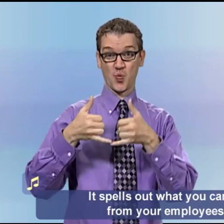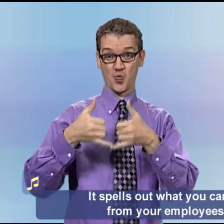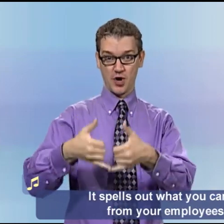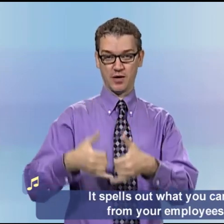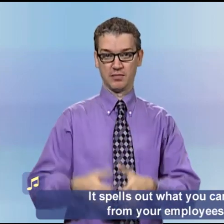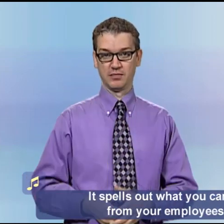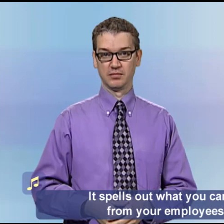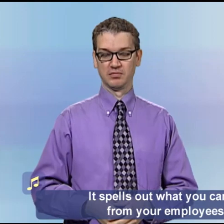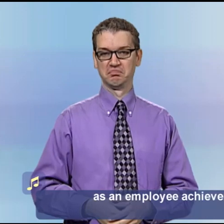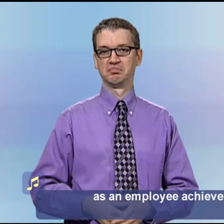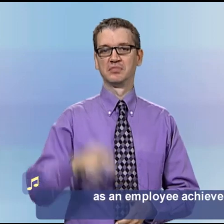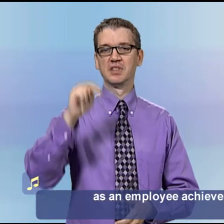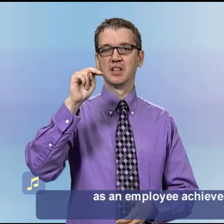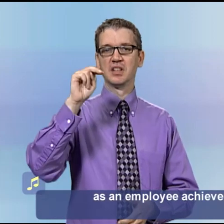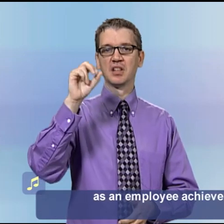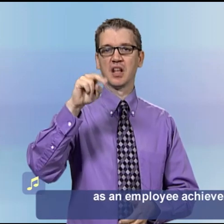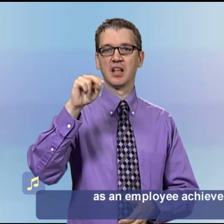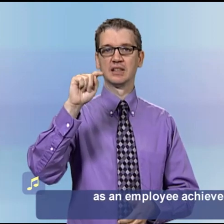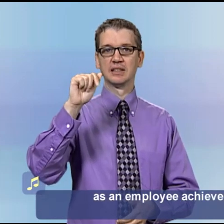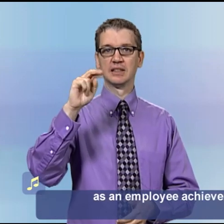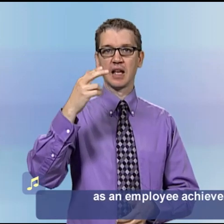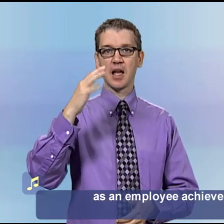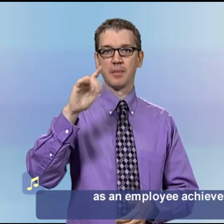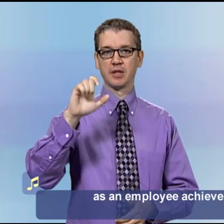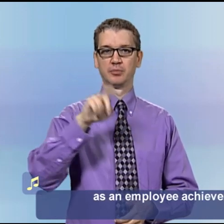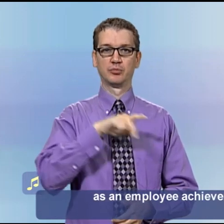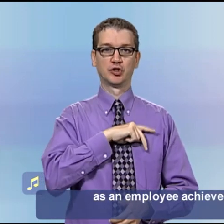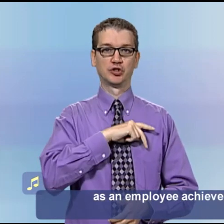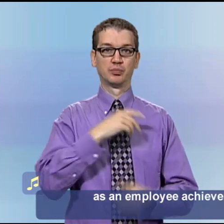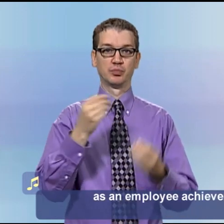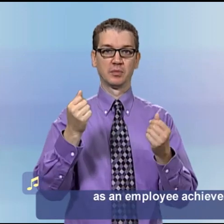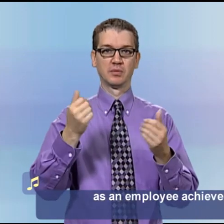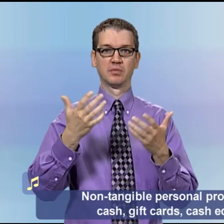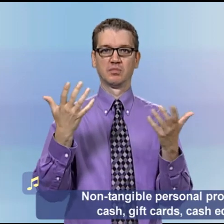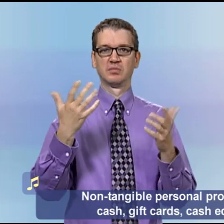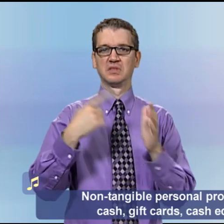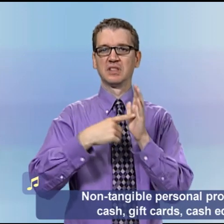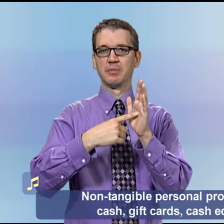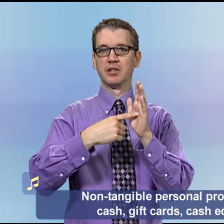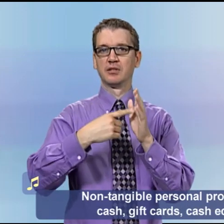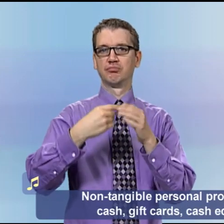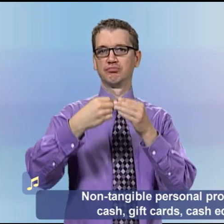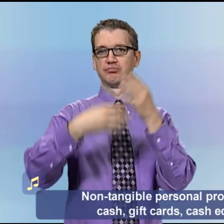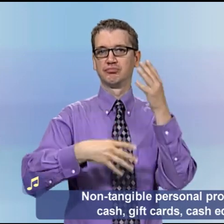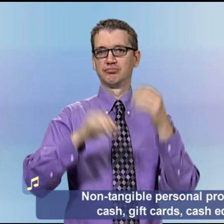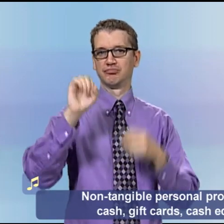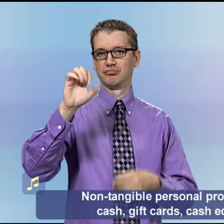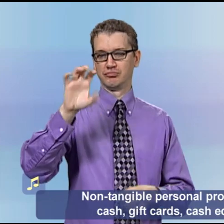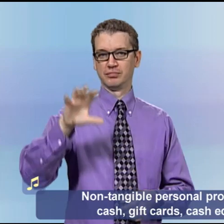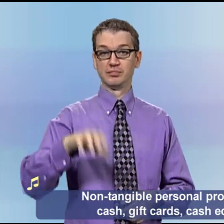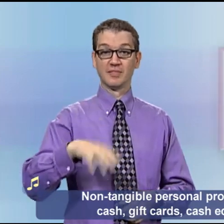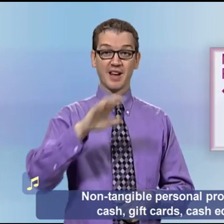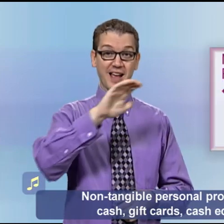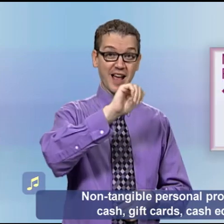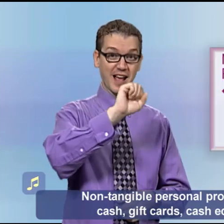employees income as an employee achievement award non-tangible personal property includes cash